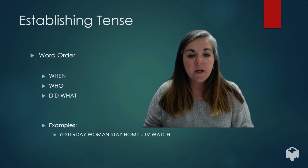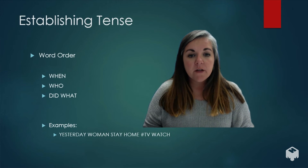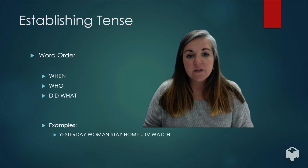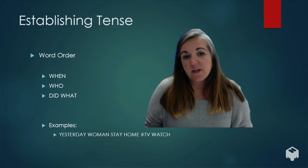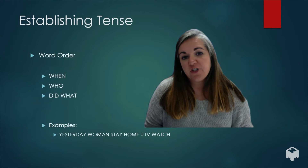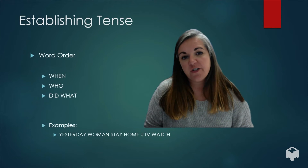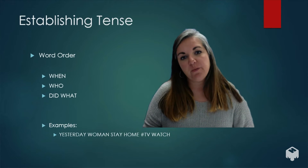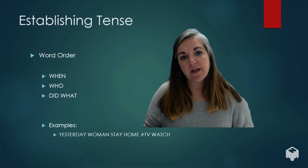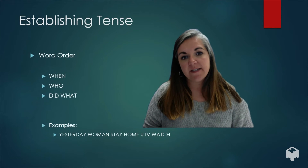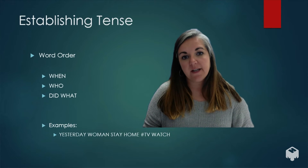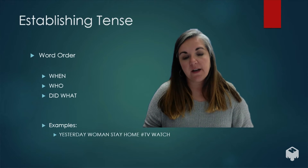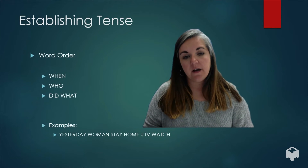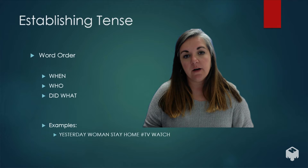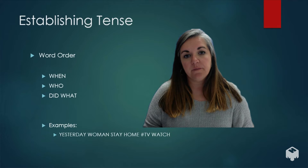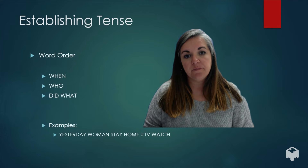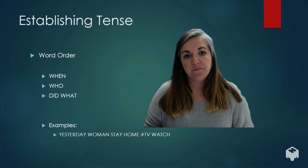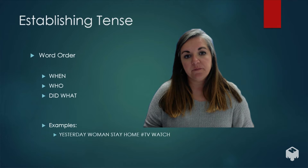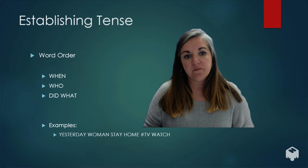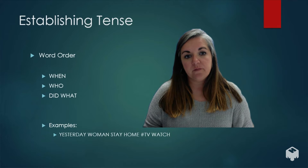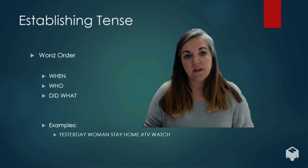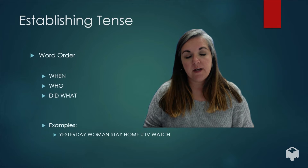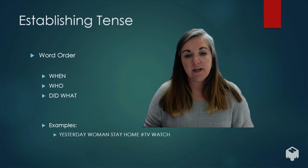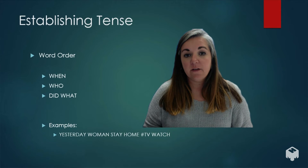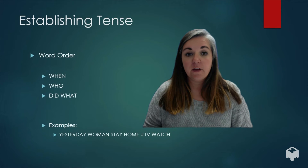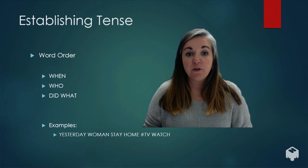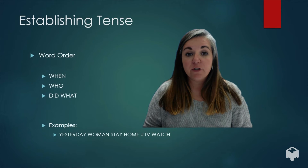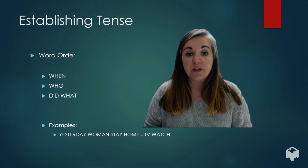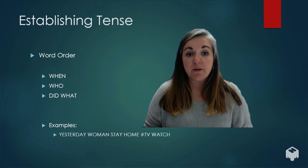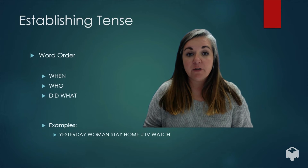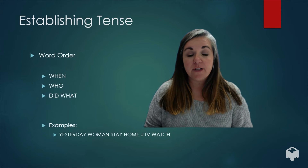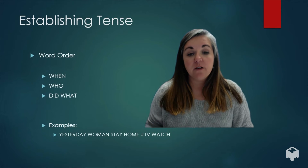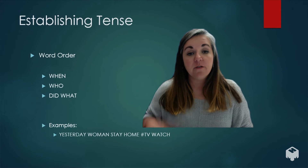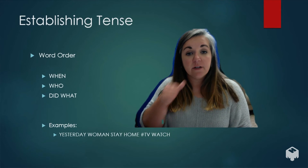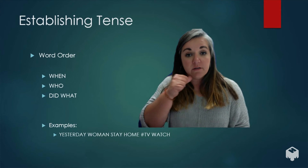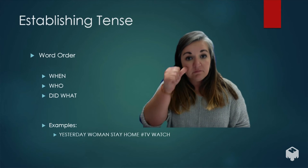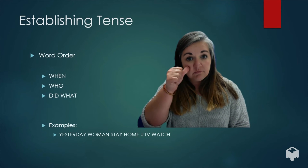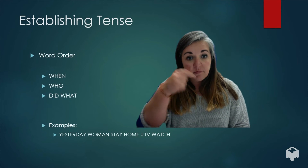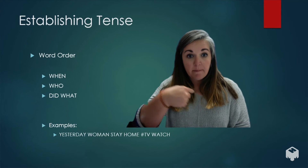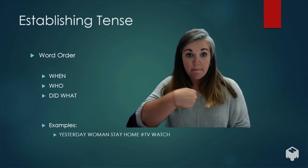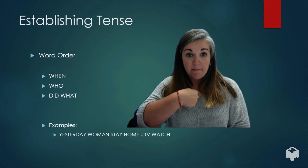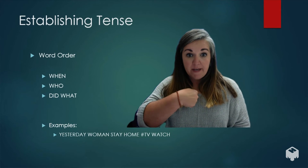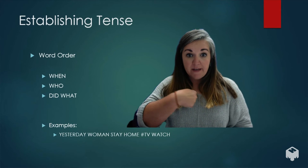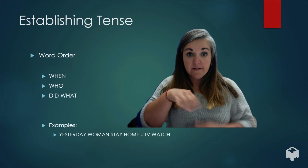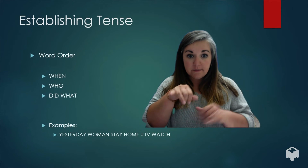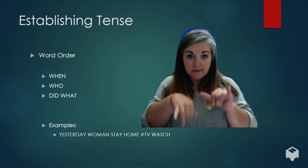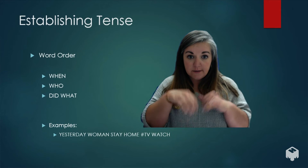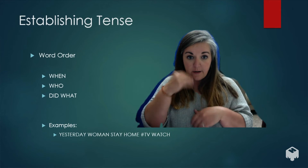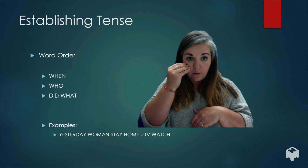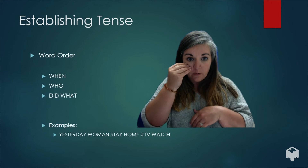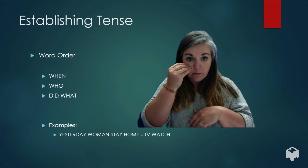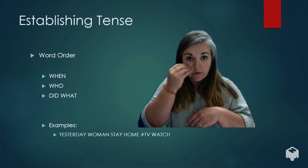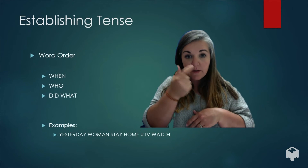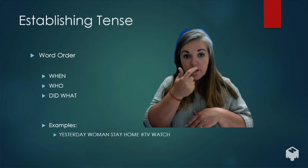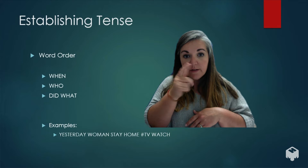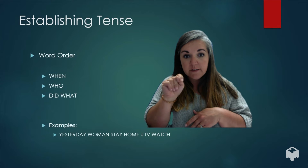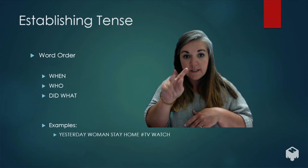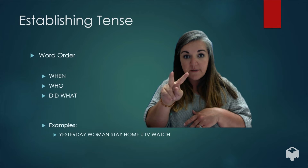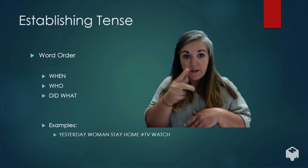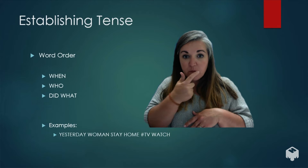Okay, so that's just your basic. And if you're talking about yourself, me, stay